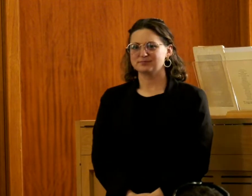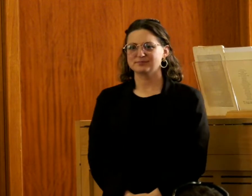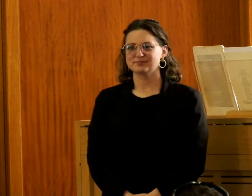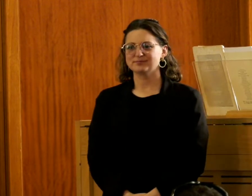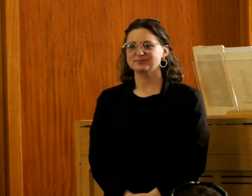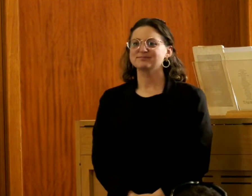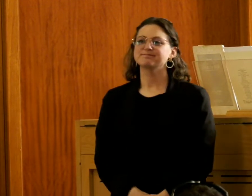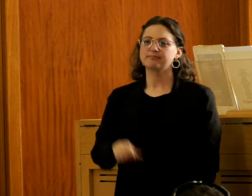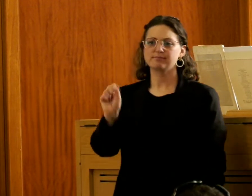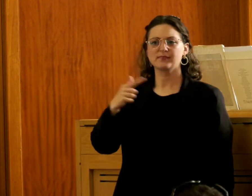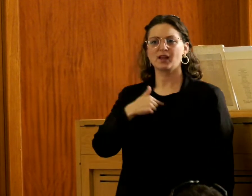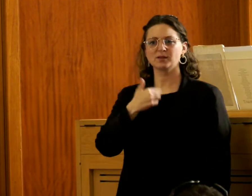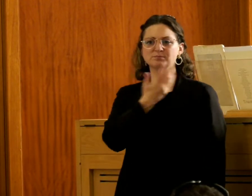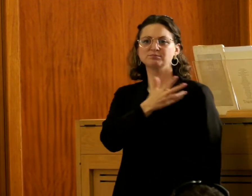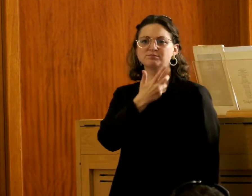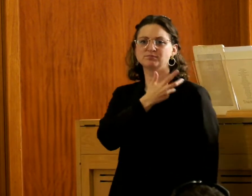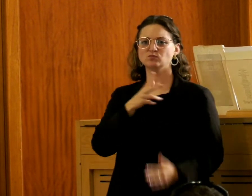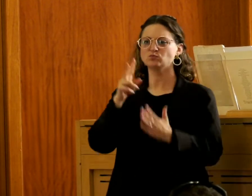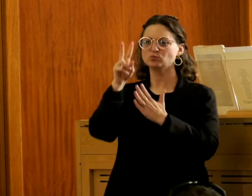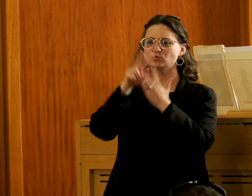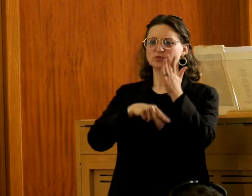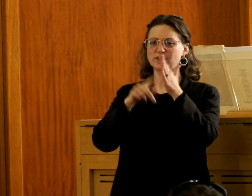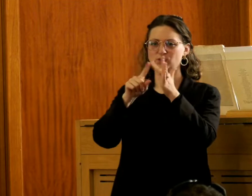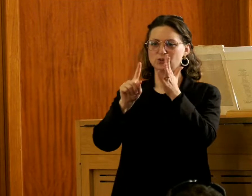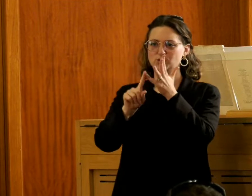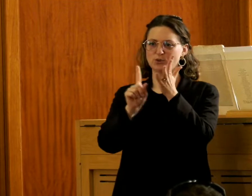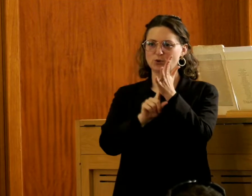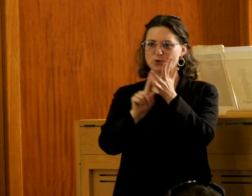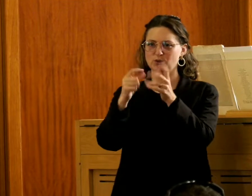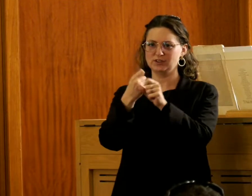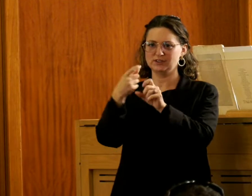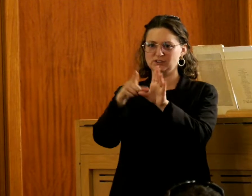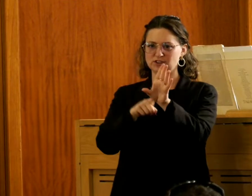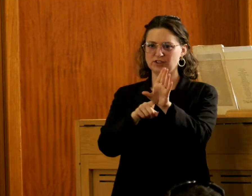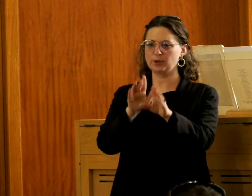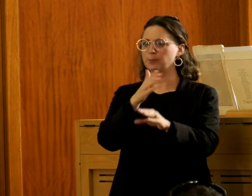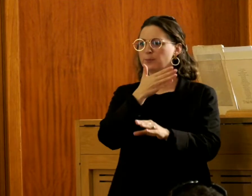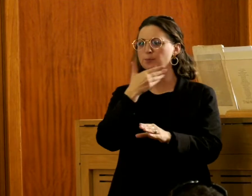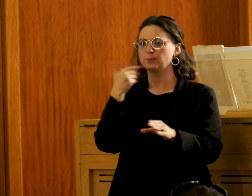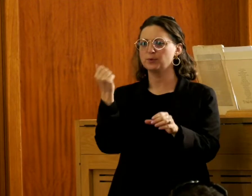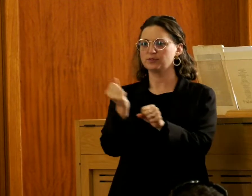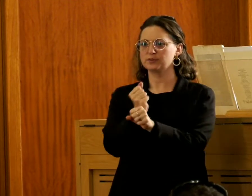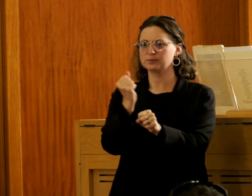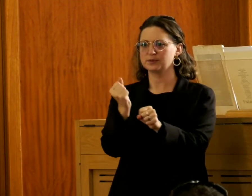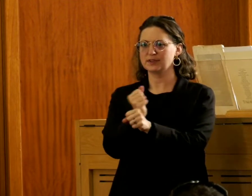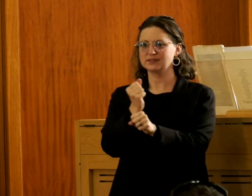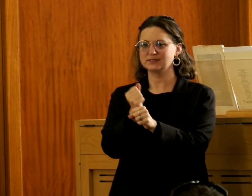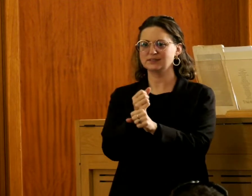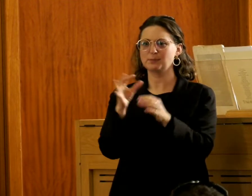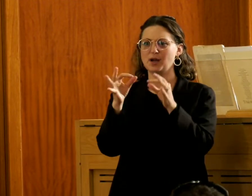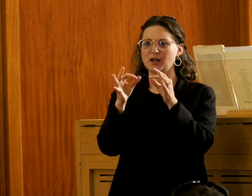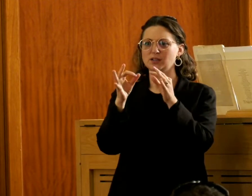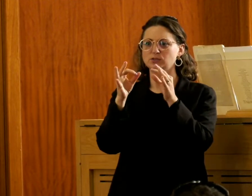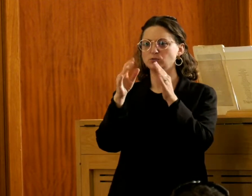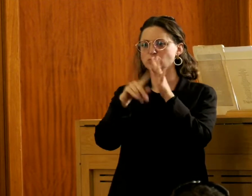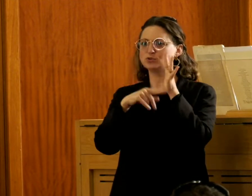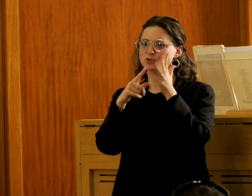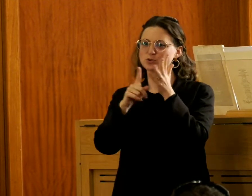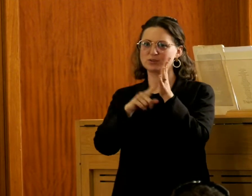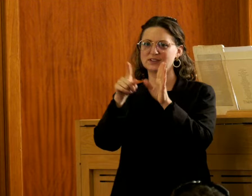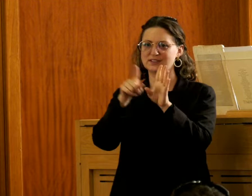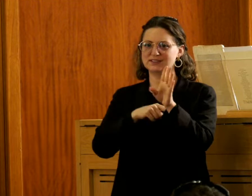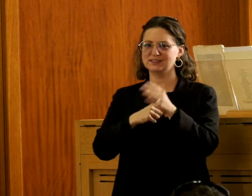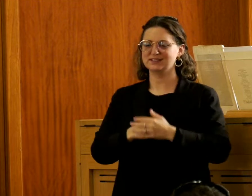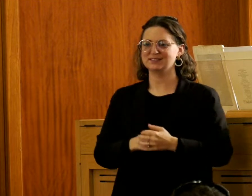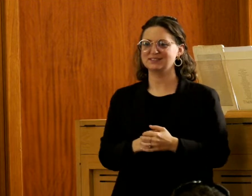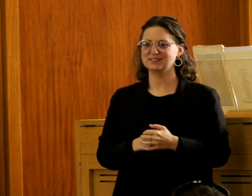Yes, it's my privilege to read this eulogy, which has been beautifully crafted by Julie,